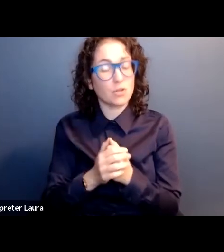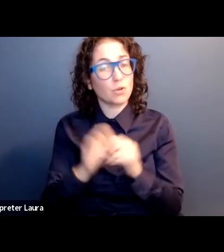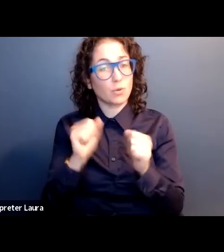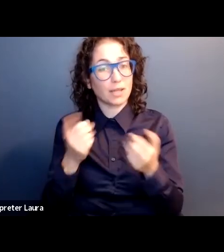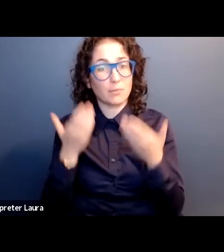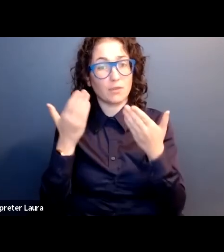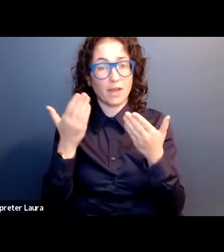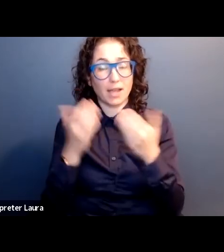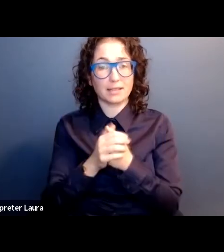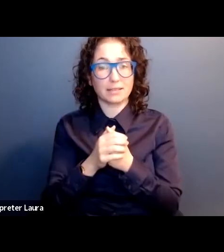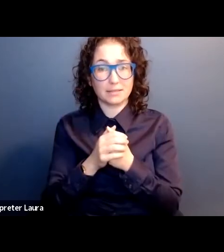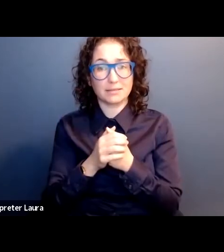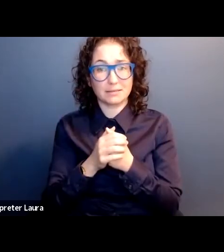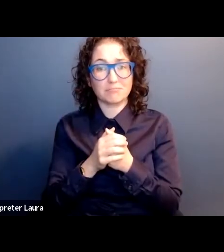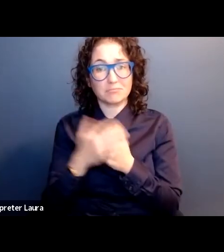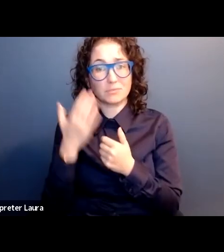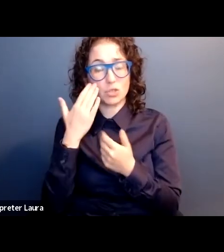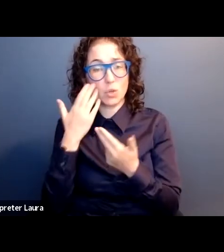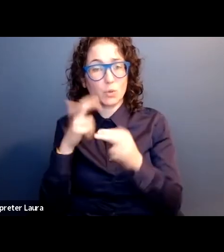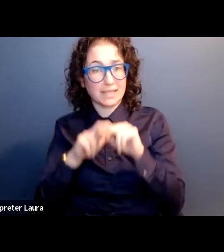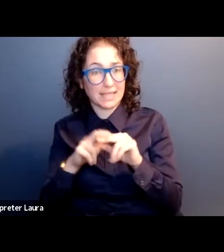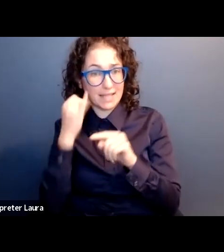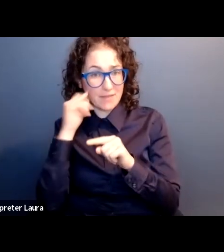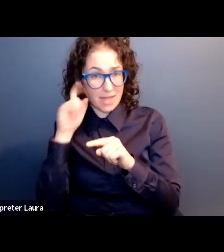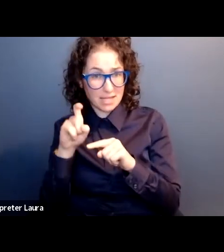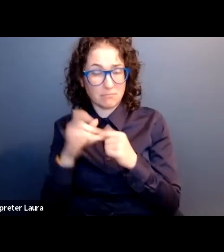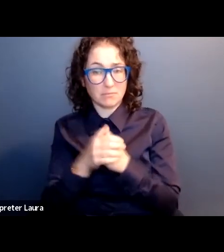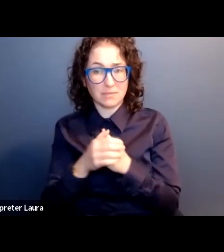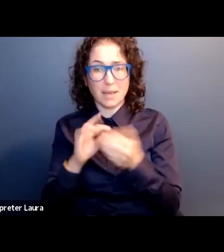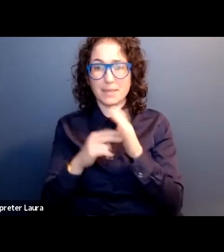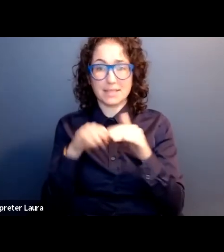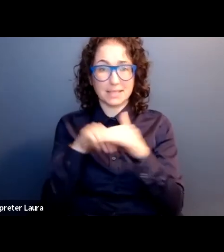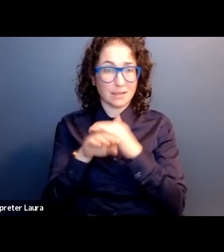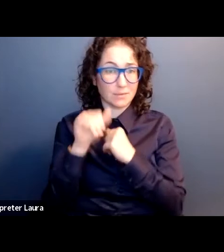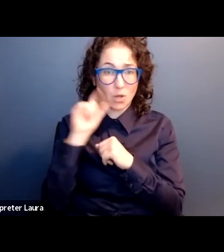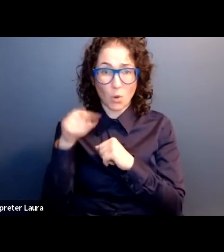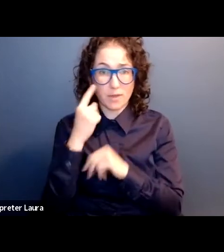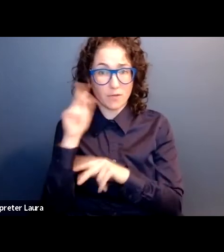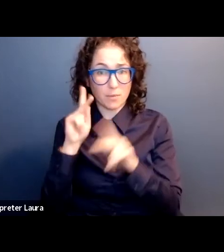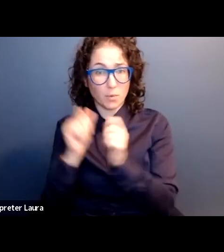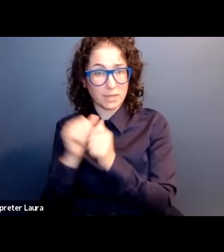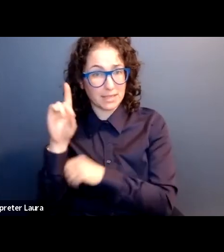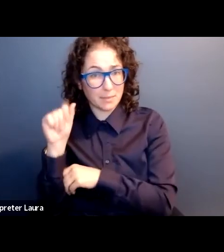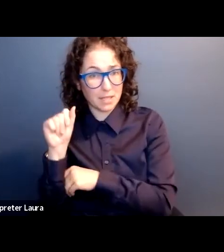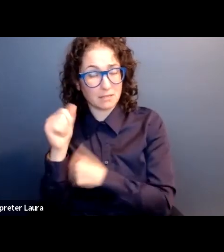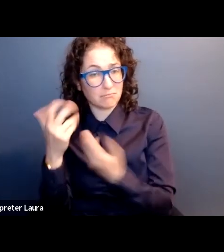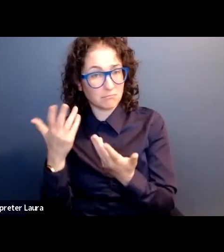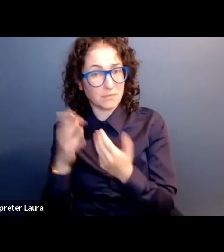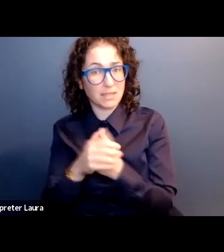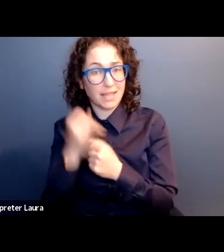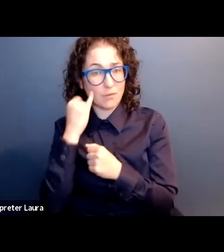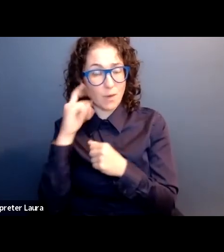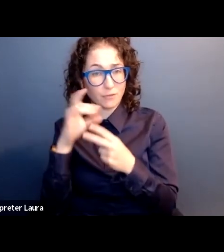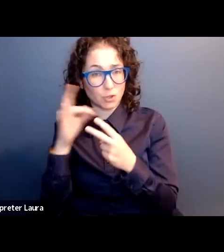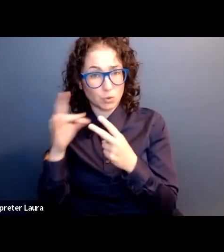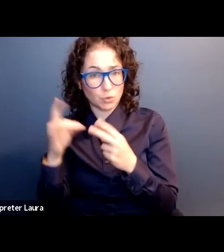seat whenever they need. So accessibility is not only for person with disabilities. When we have to choose,